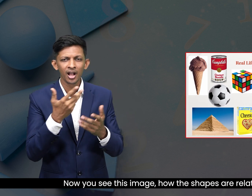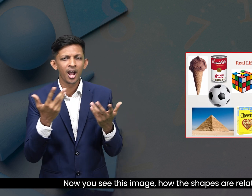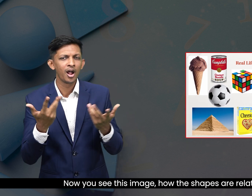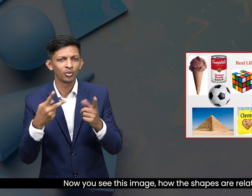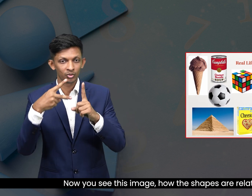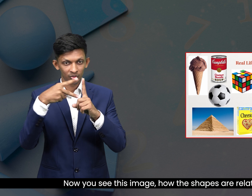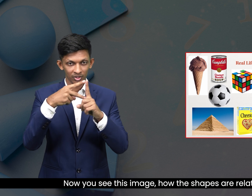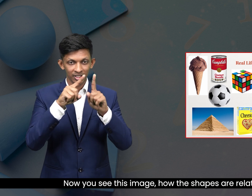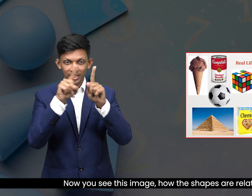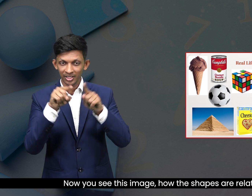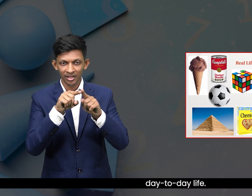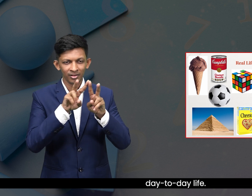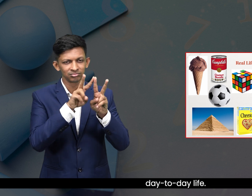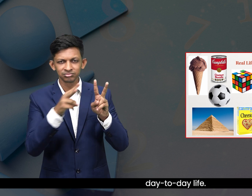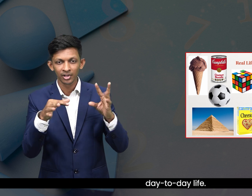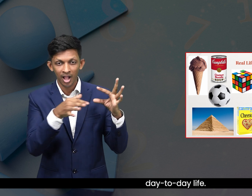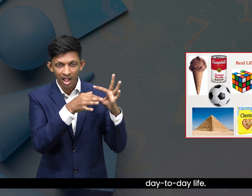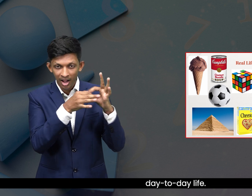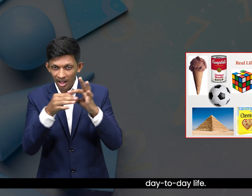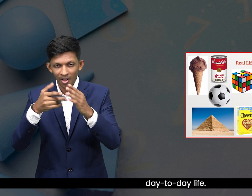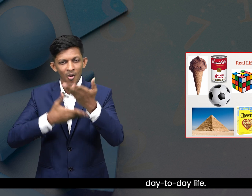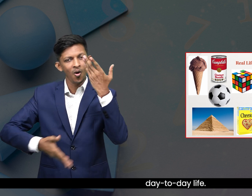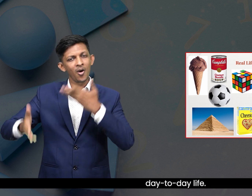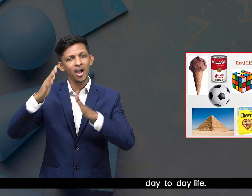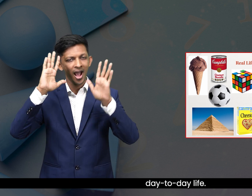are related to our day-to-day life.